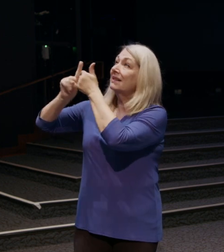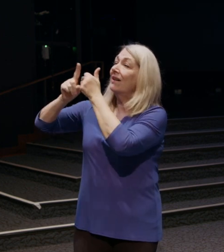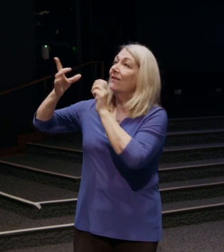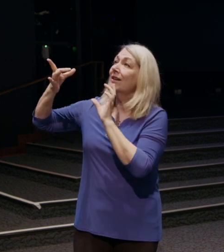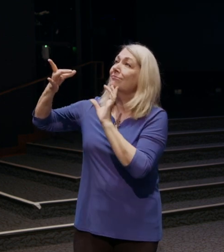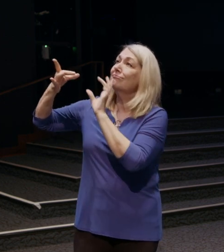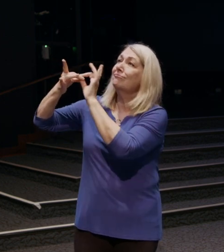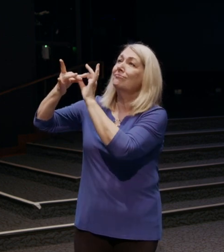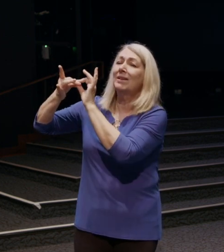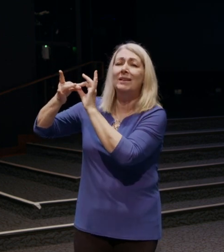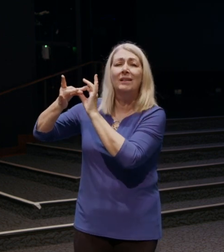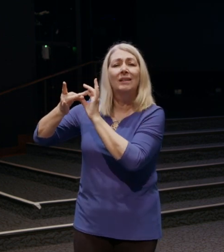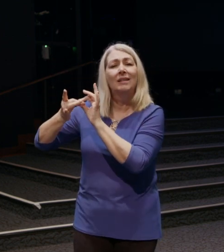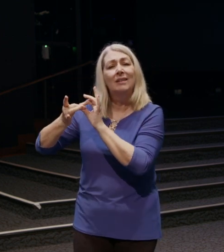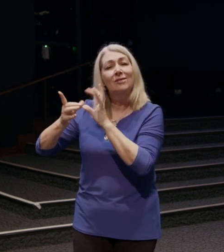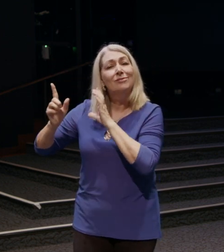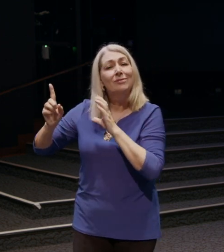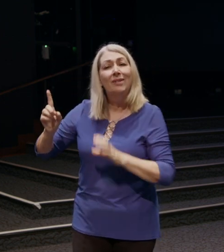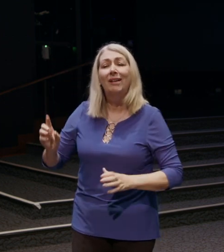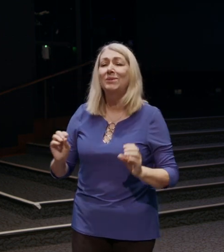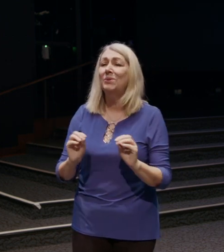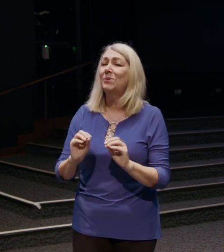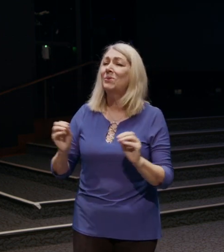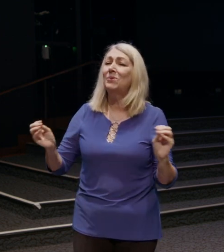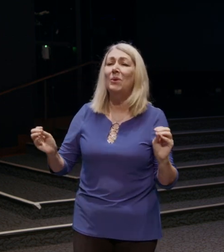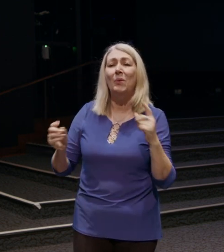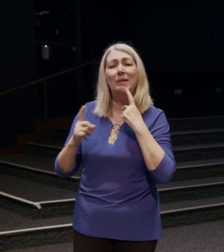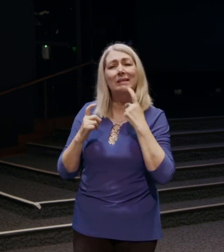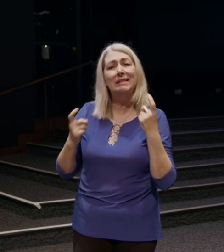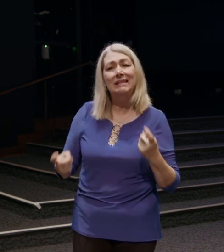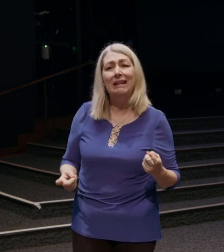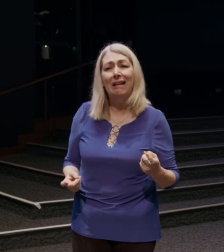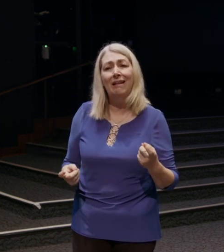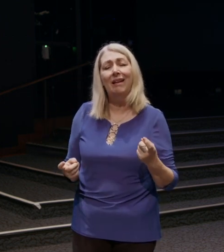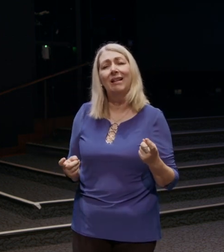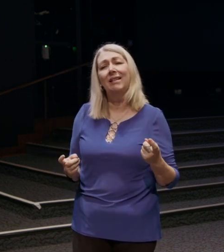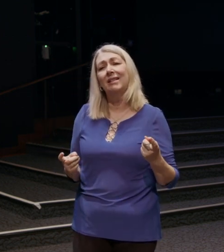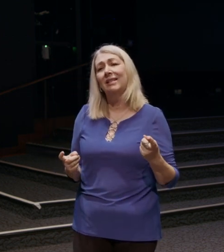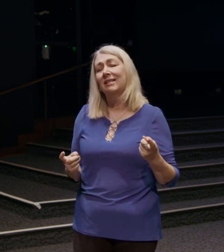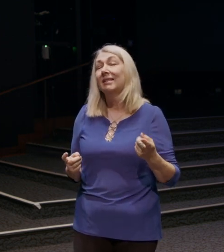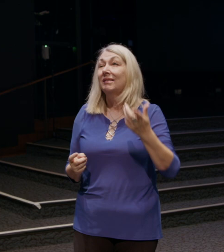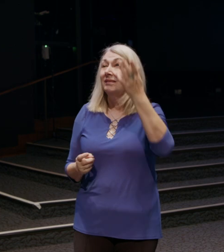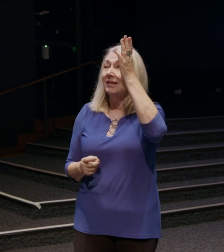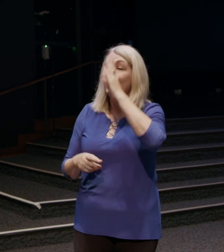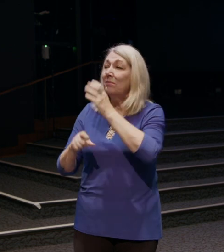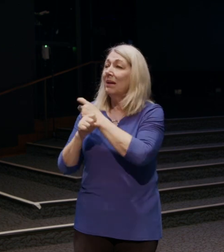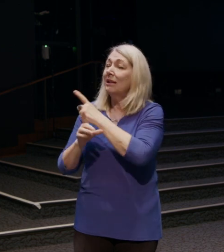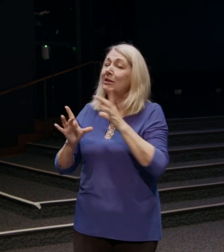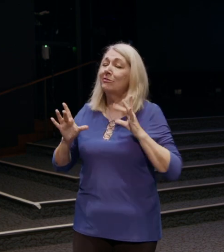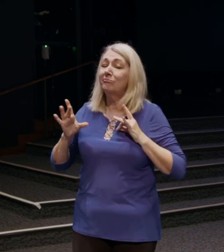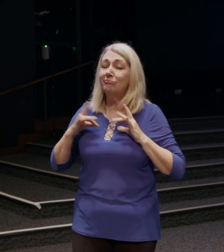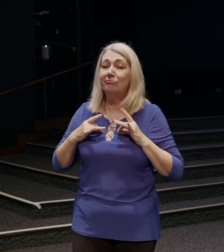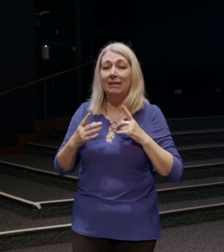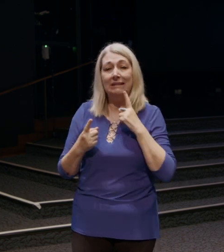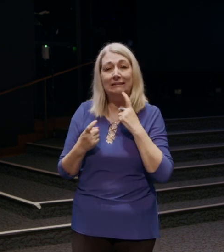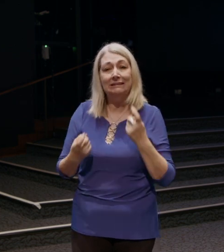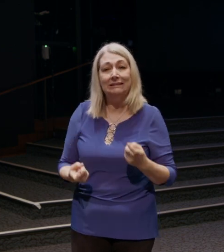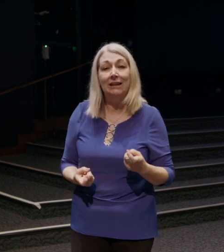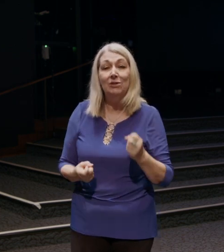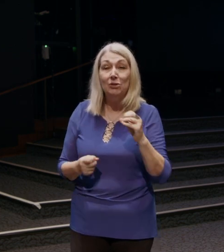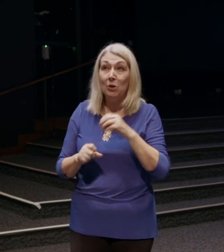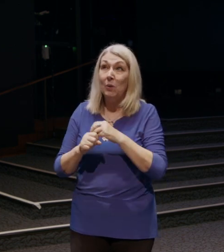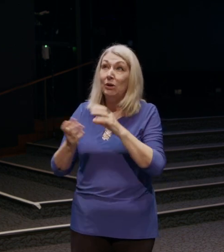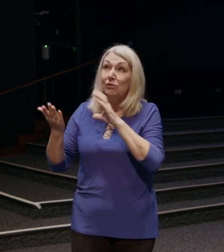Christ had no sin, but God made him become sin so that in Christ we could become